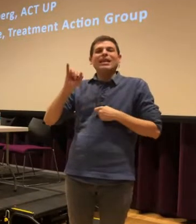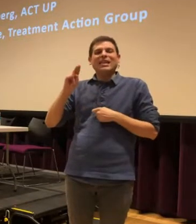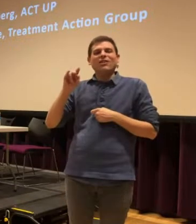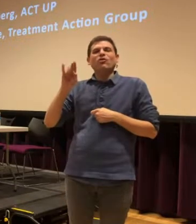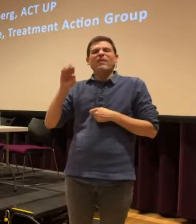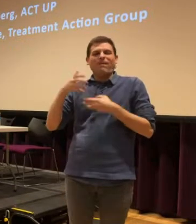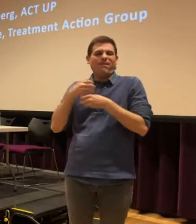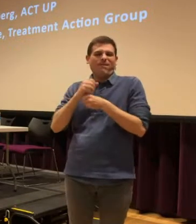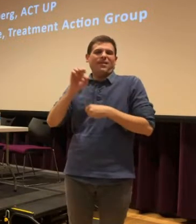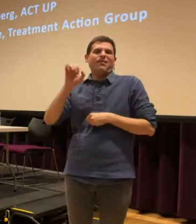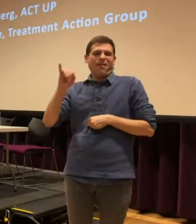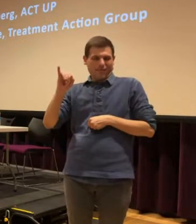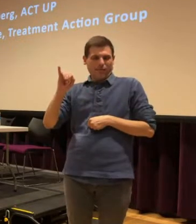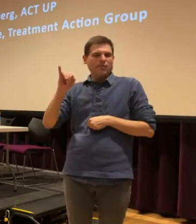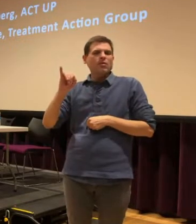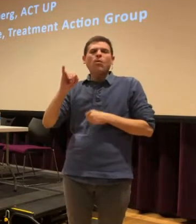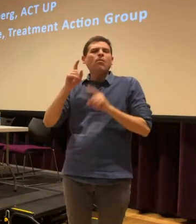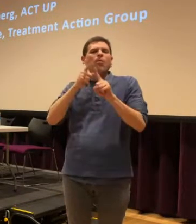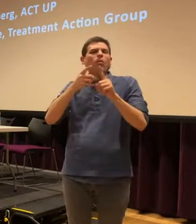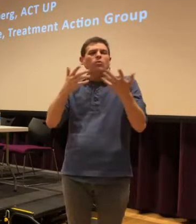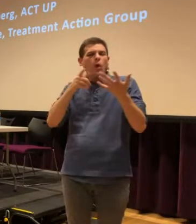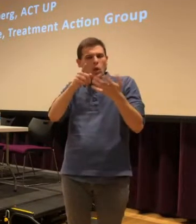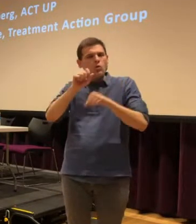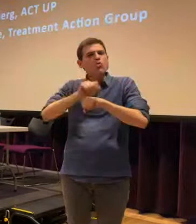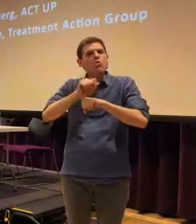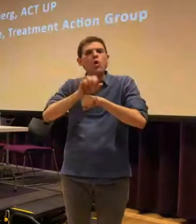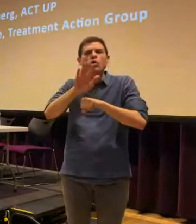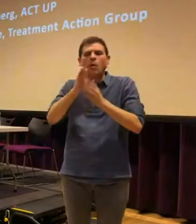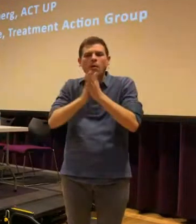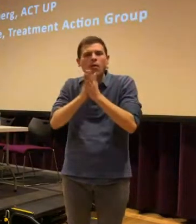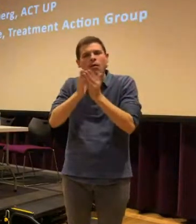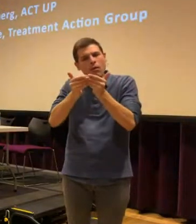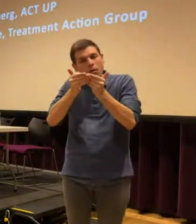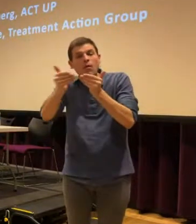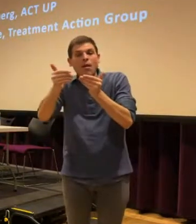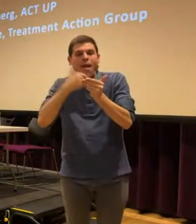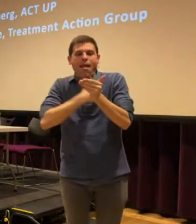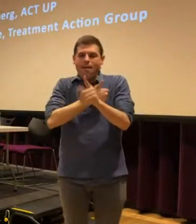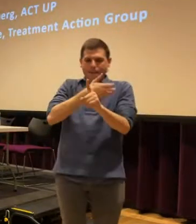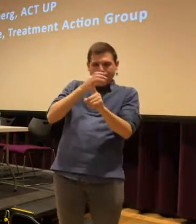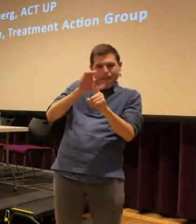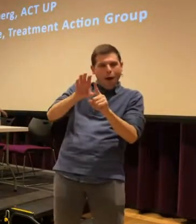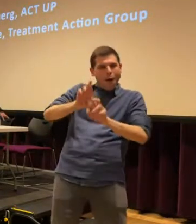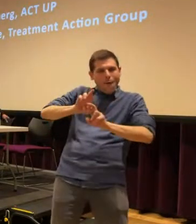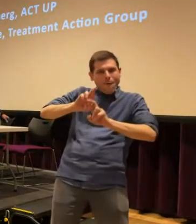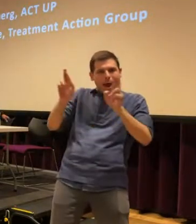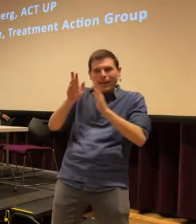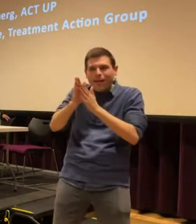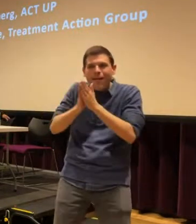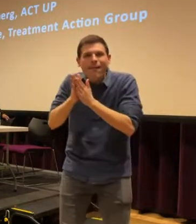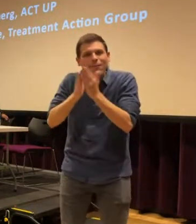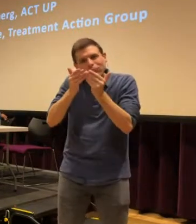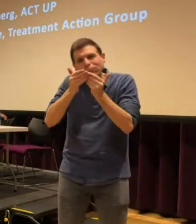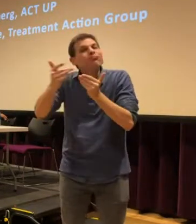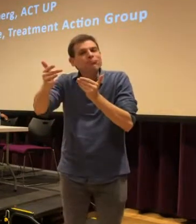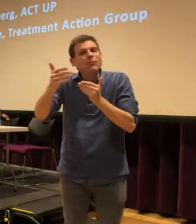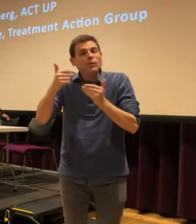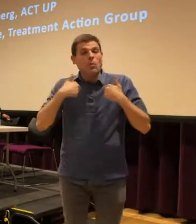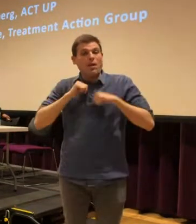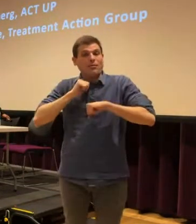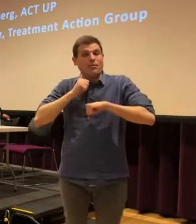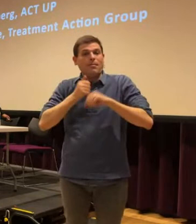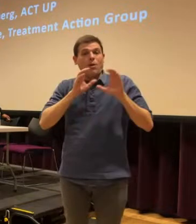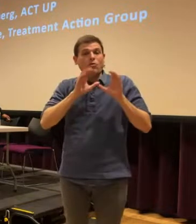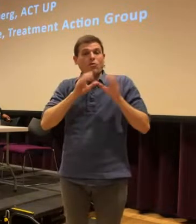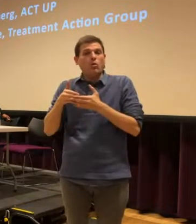come into the work that you do. And in this time of me being here, I've been able to put on some amazing events, low cost or high